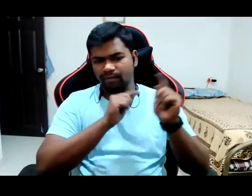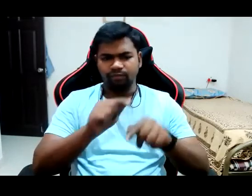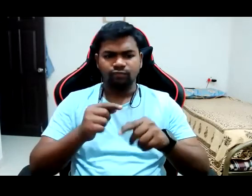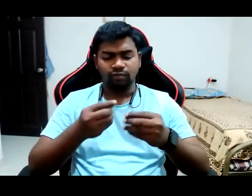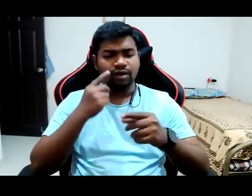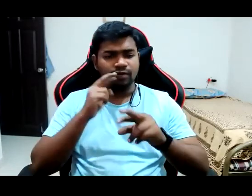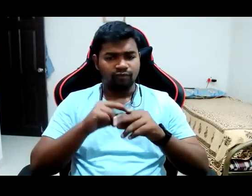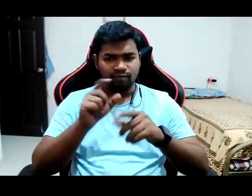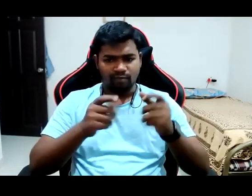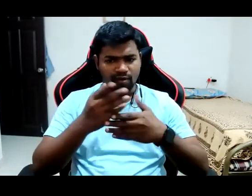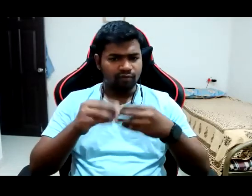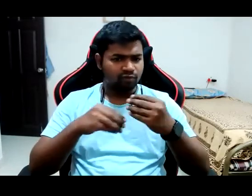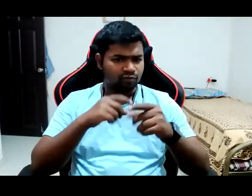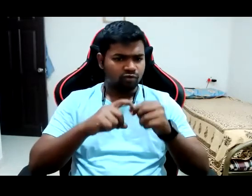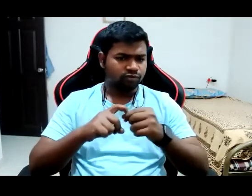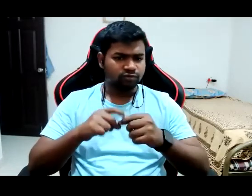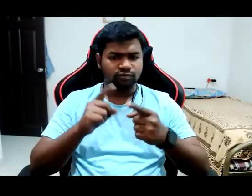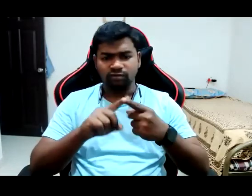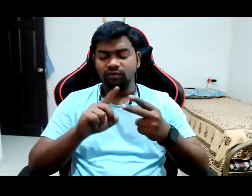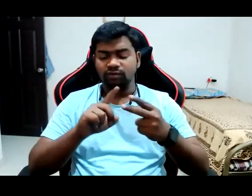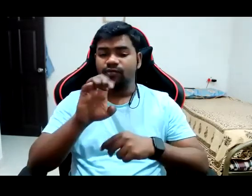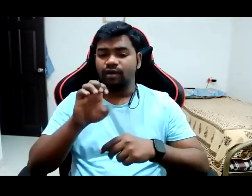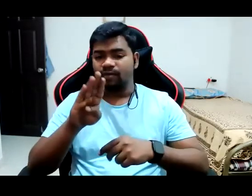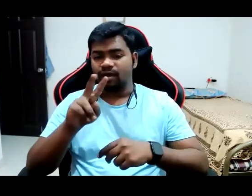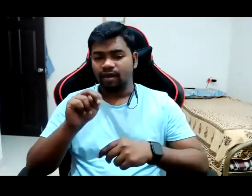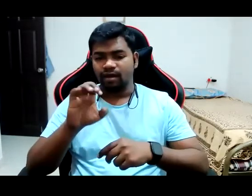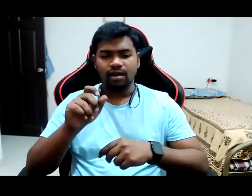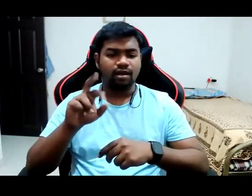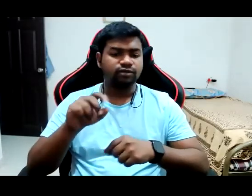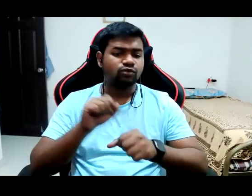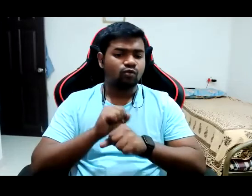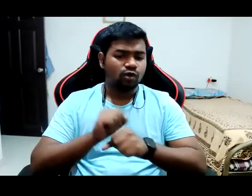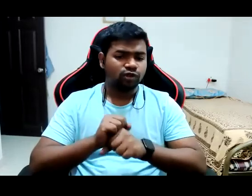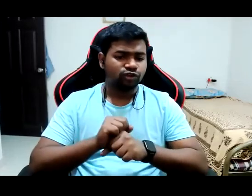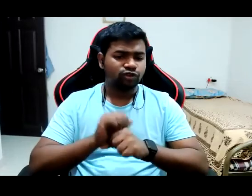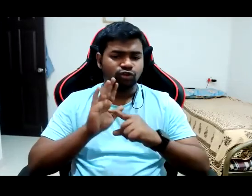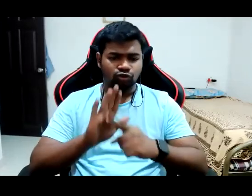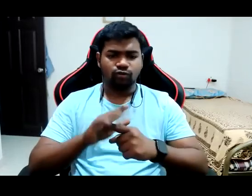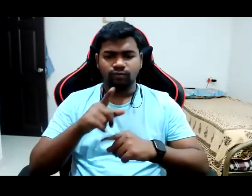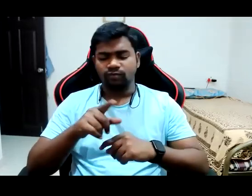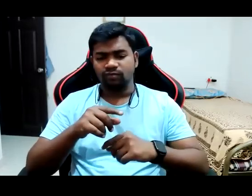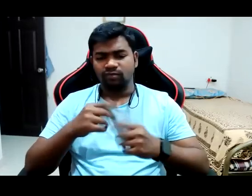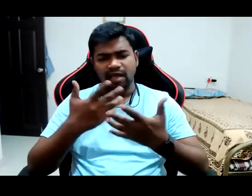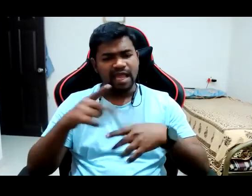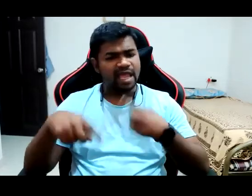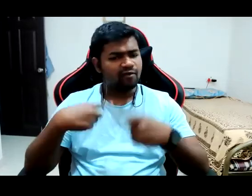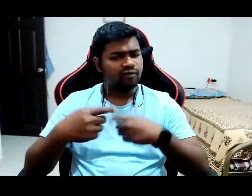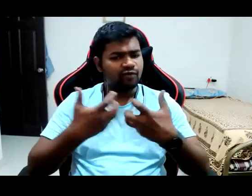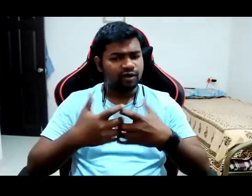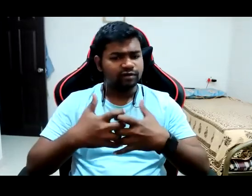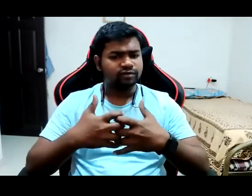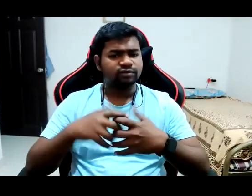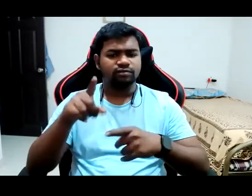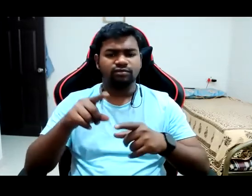questions. The other one is webinars and workshops and resources, essentially. So every Wednesday, we are going to have a